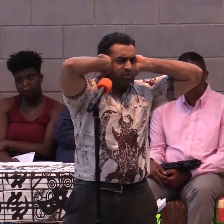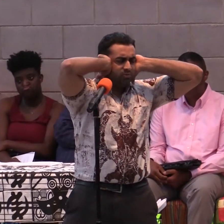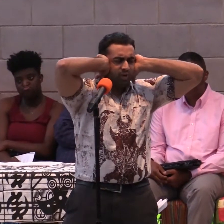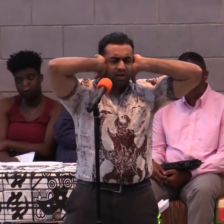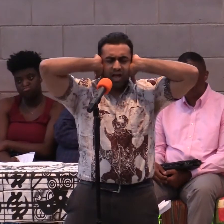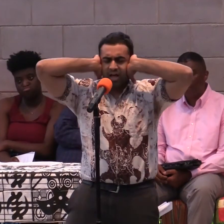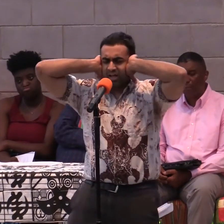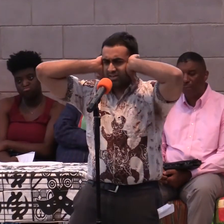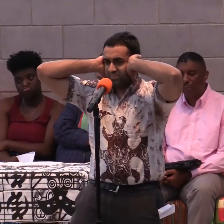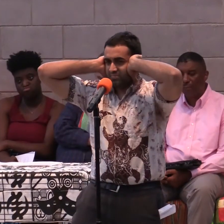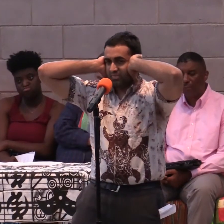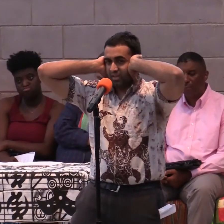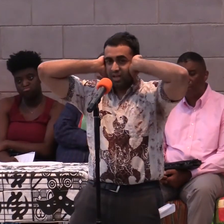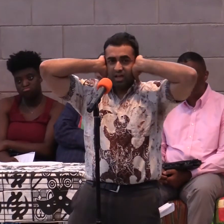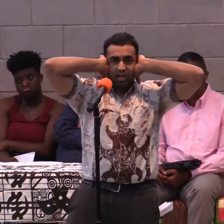Hayya lil-falah.